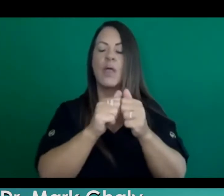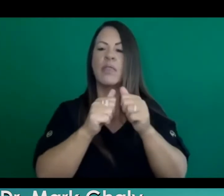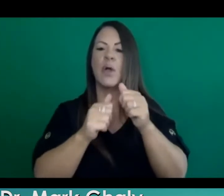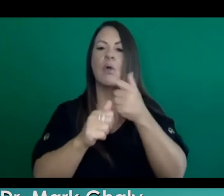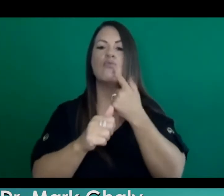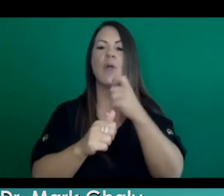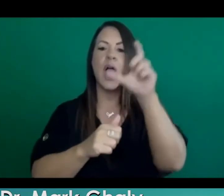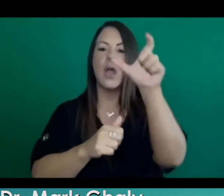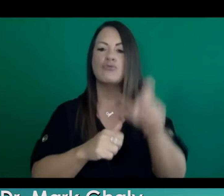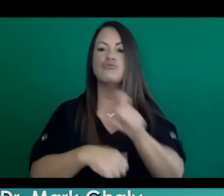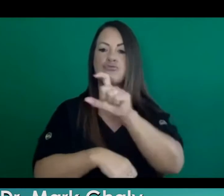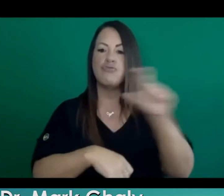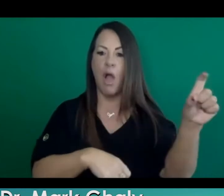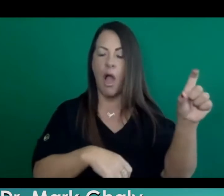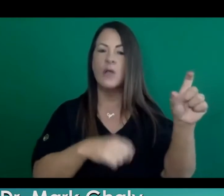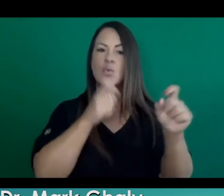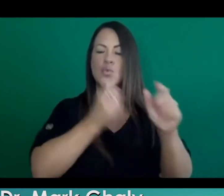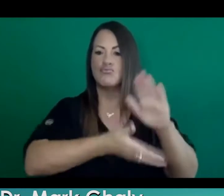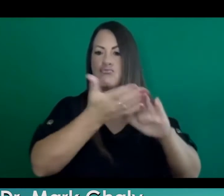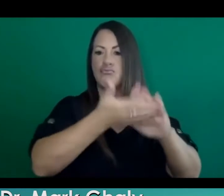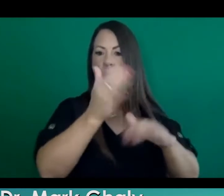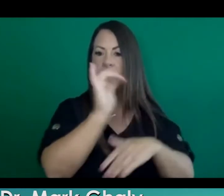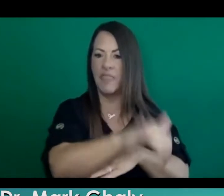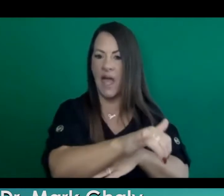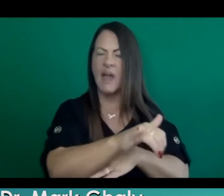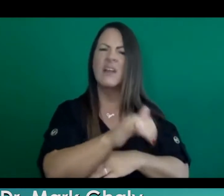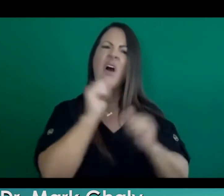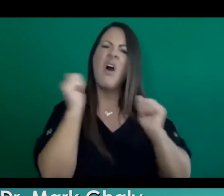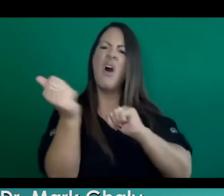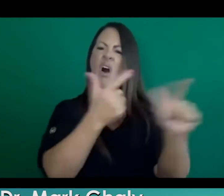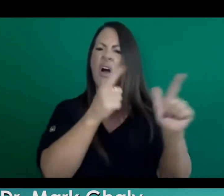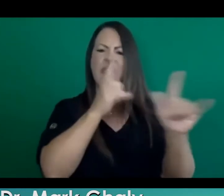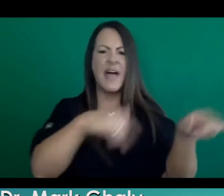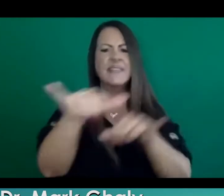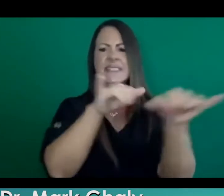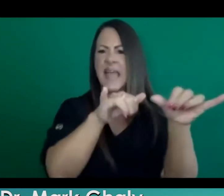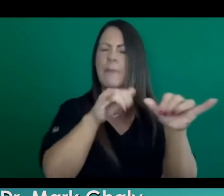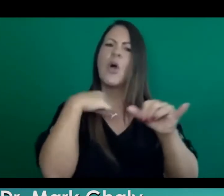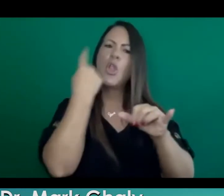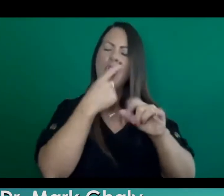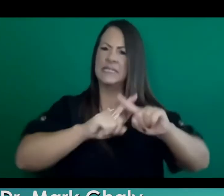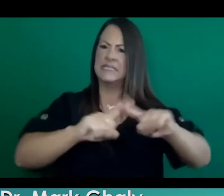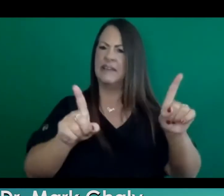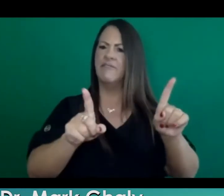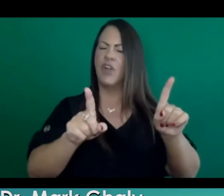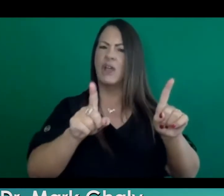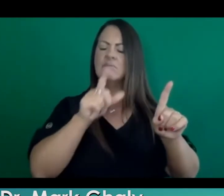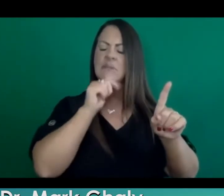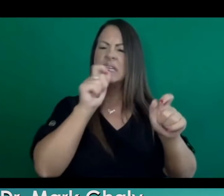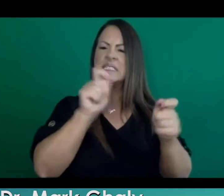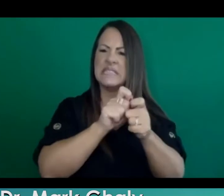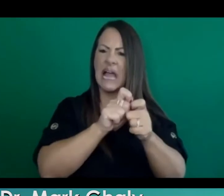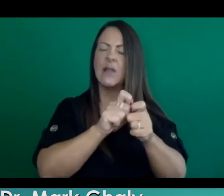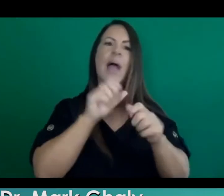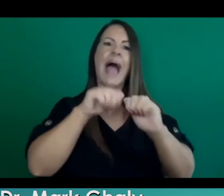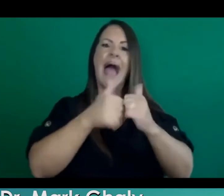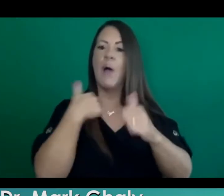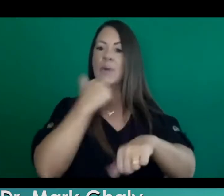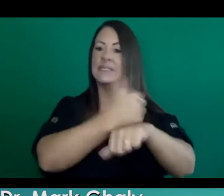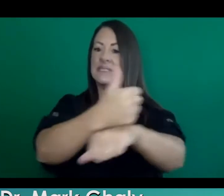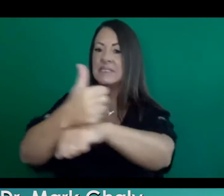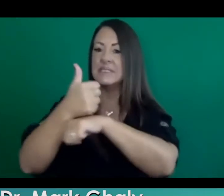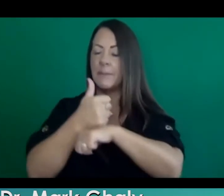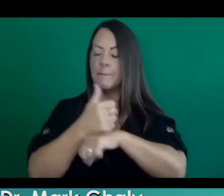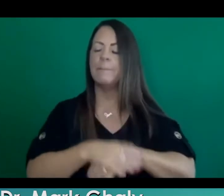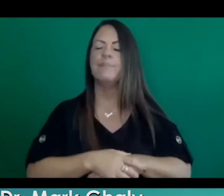the congregate shelters of old look very different today because of the planning efforts that have been put in place. What do I mean